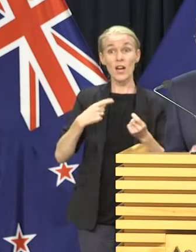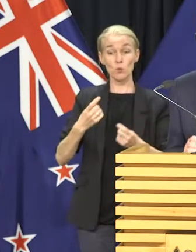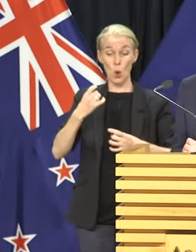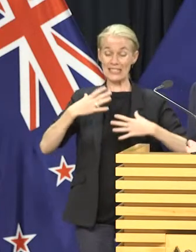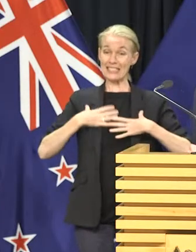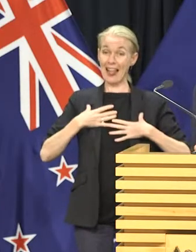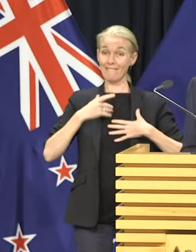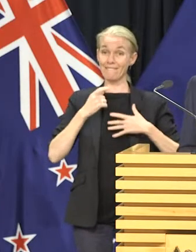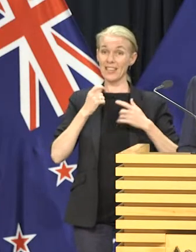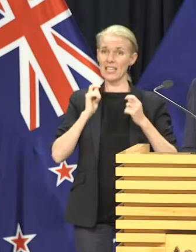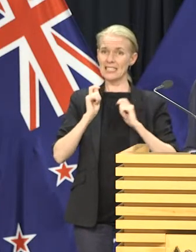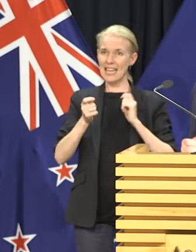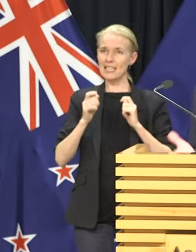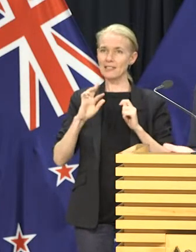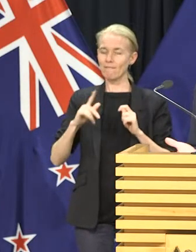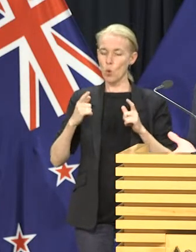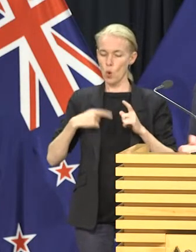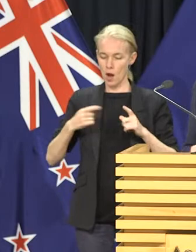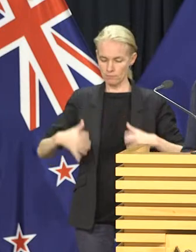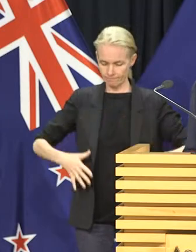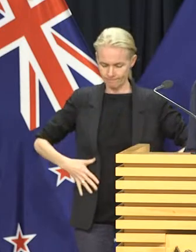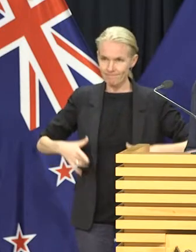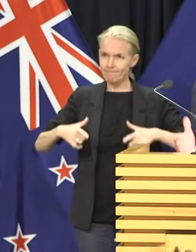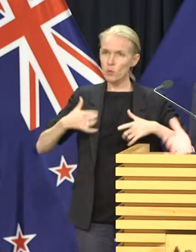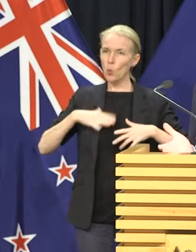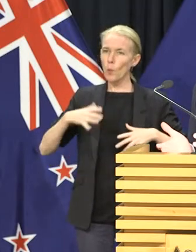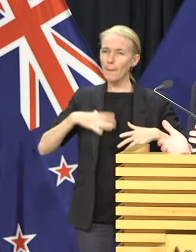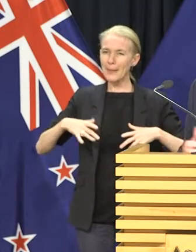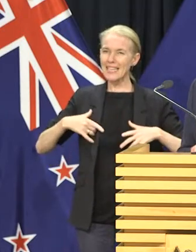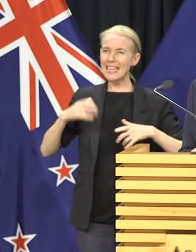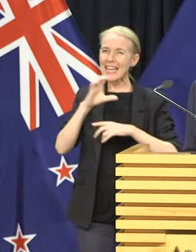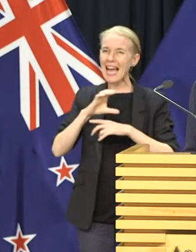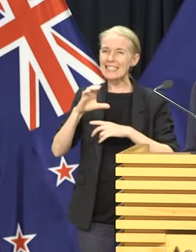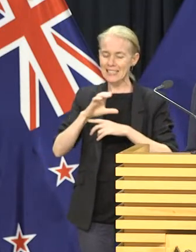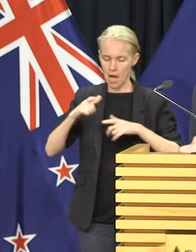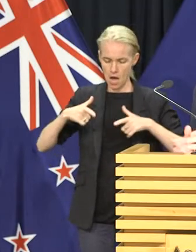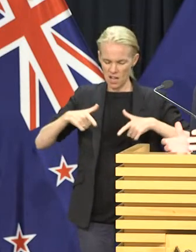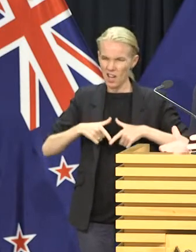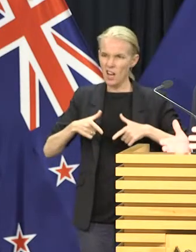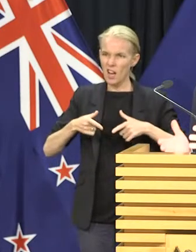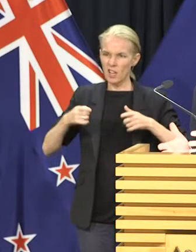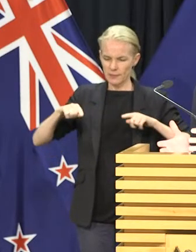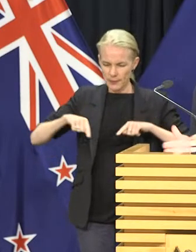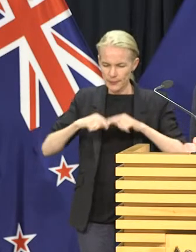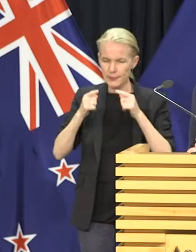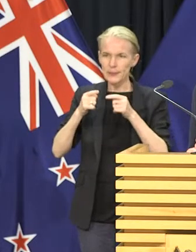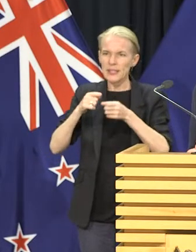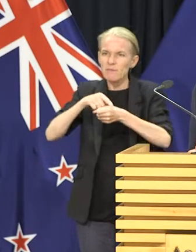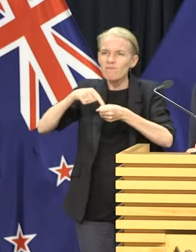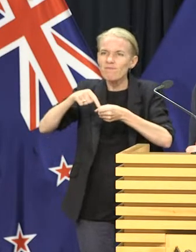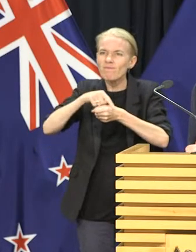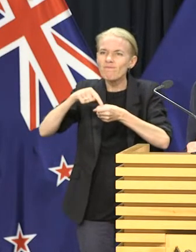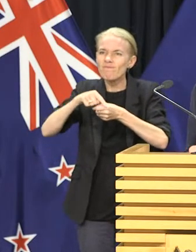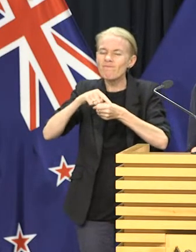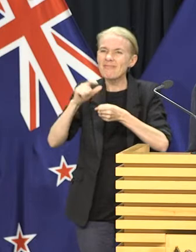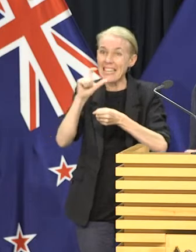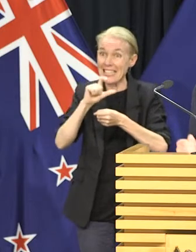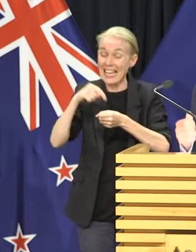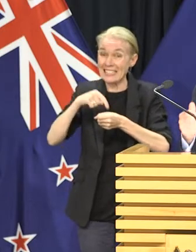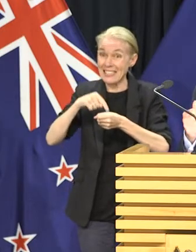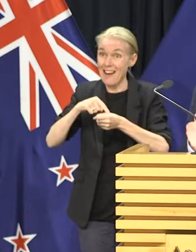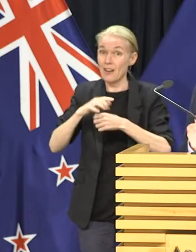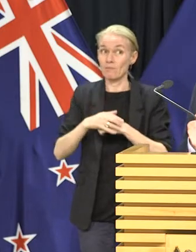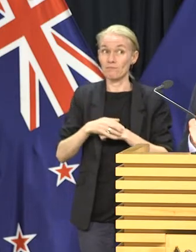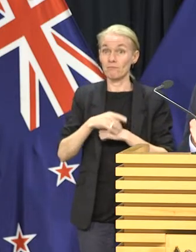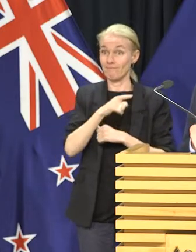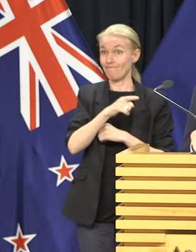So on cervical screening, we currently have a smear-based program, and that's served New Zealand very well. One of the things we do know is that